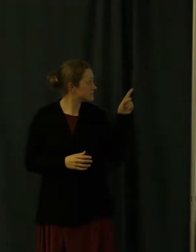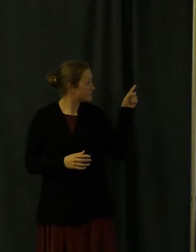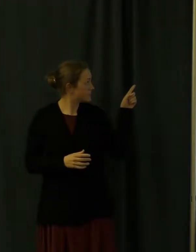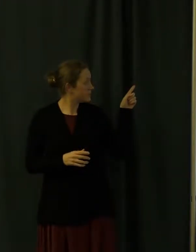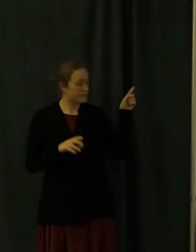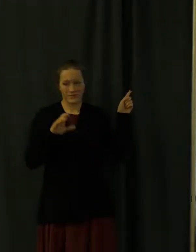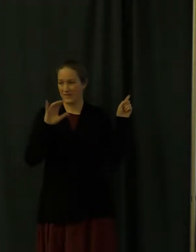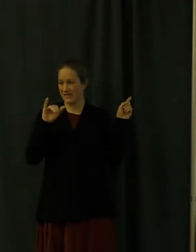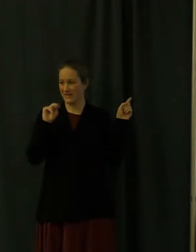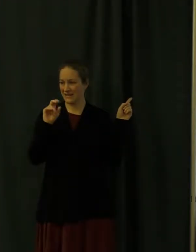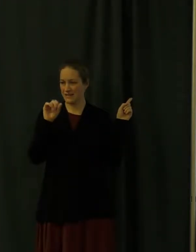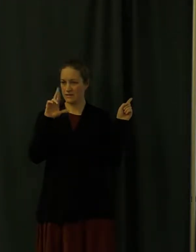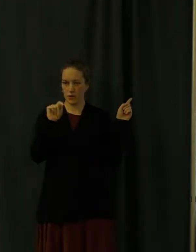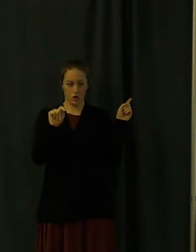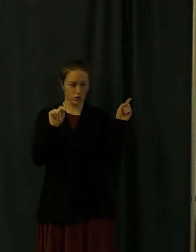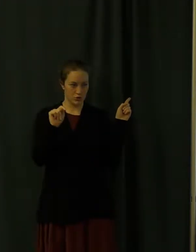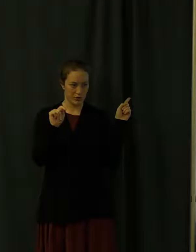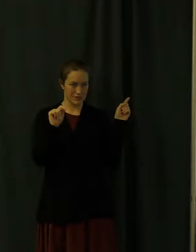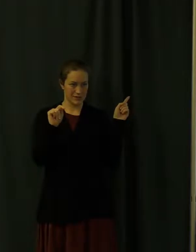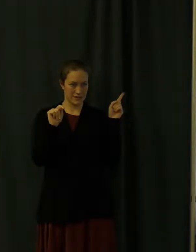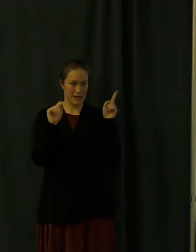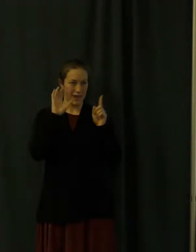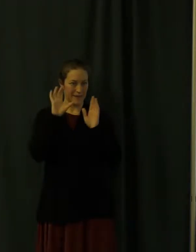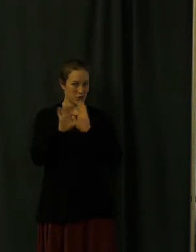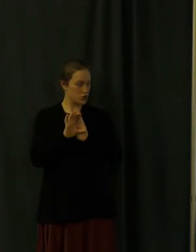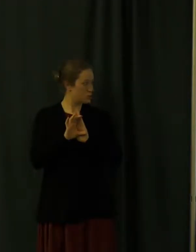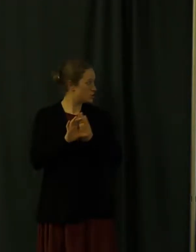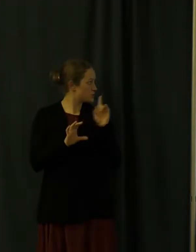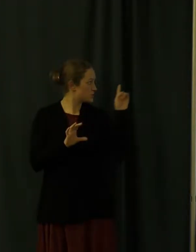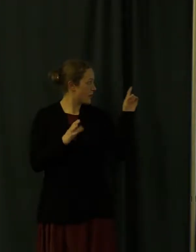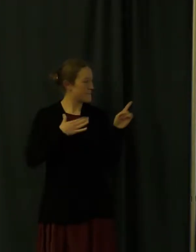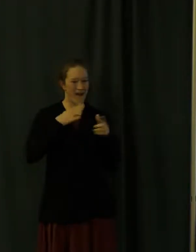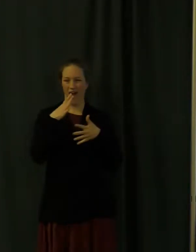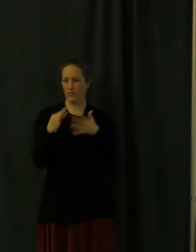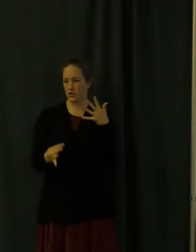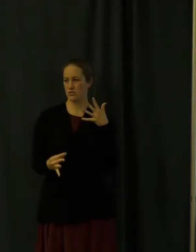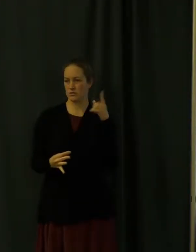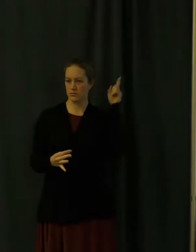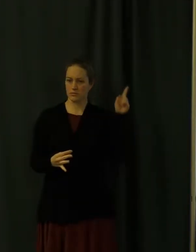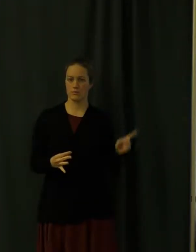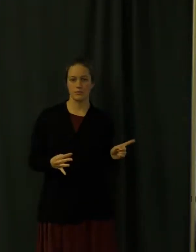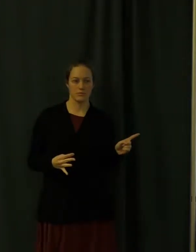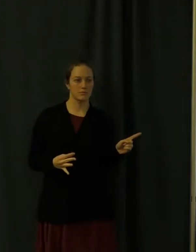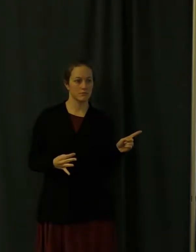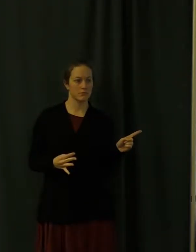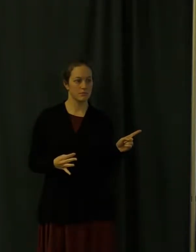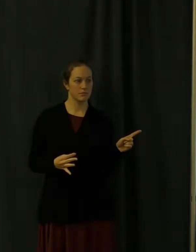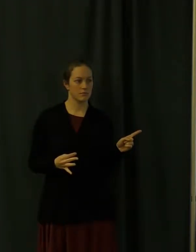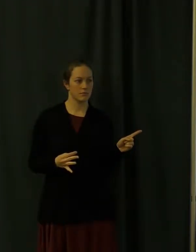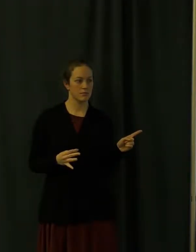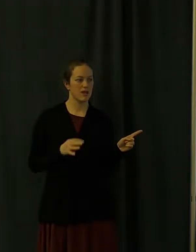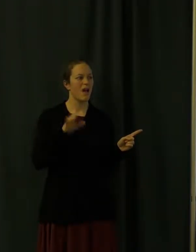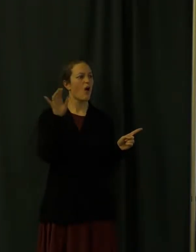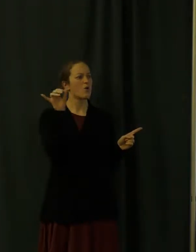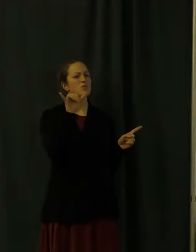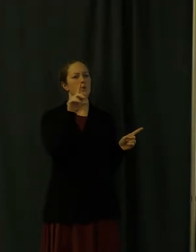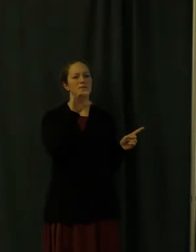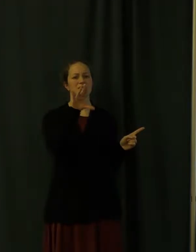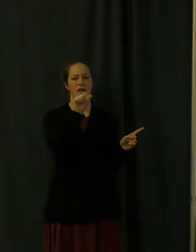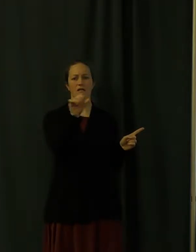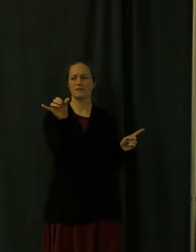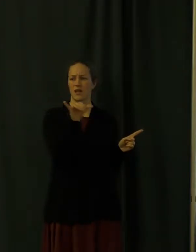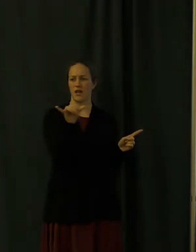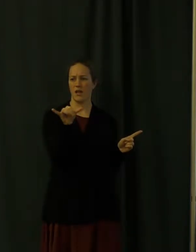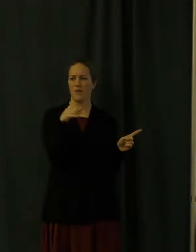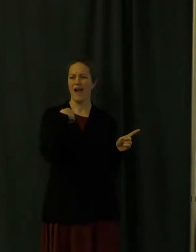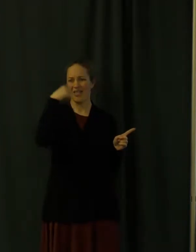insert image. So here are my options, and this is true in Word. In Docs also, but I think it's